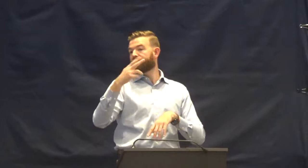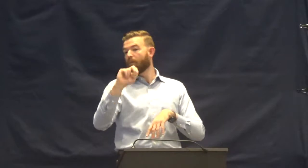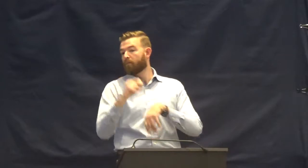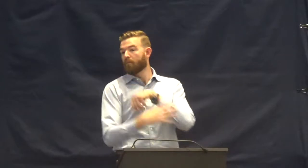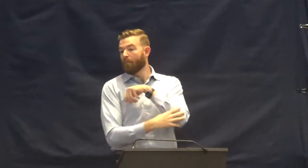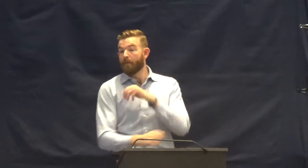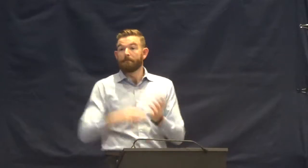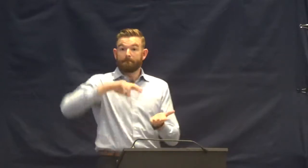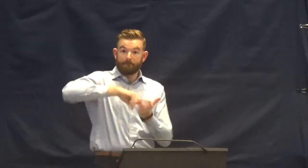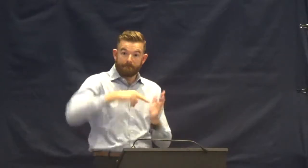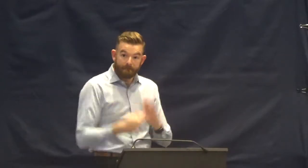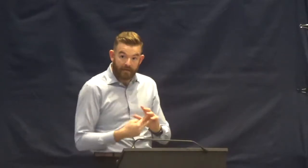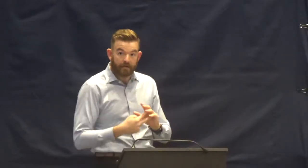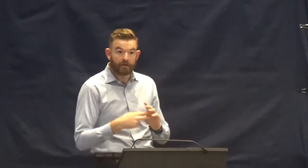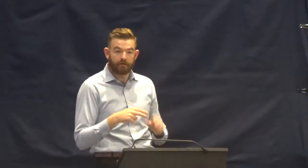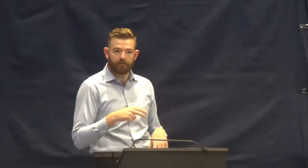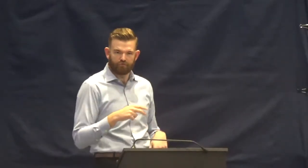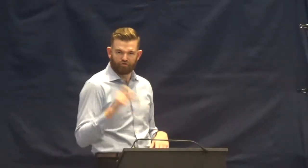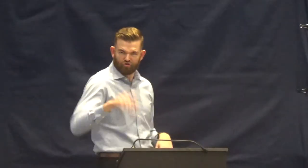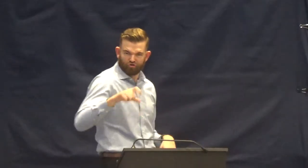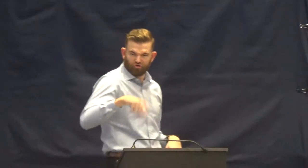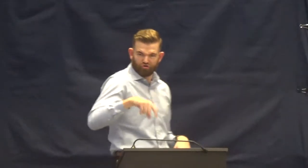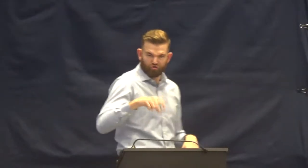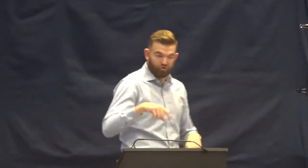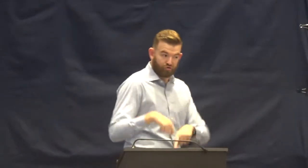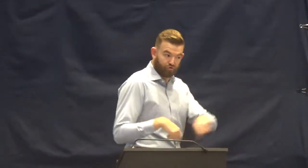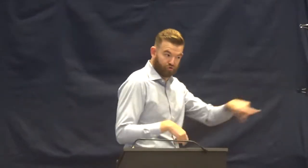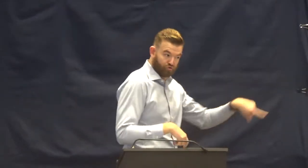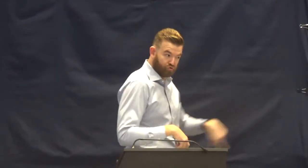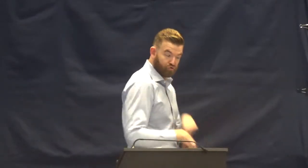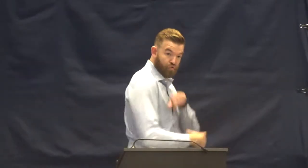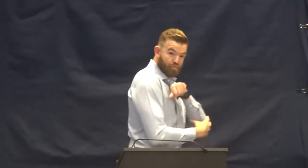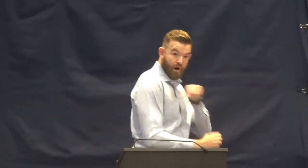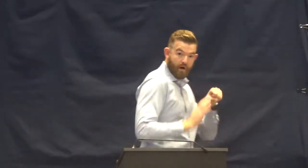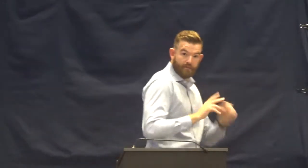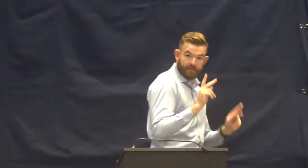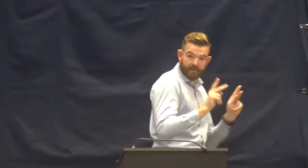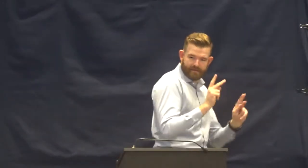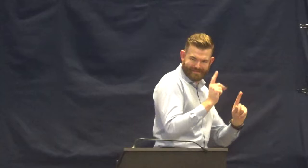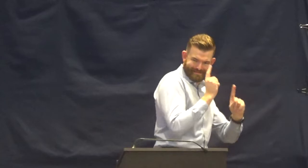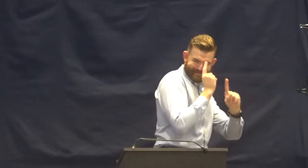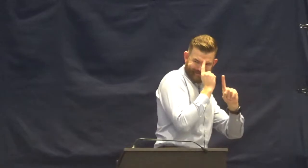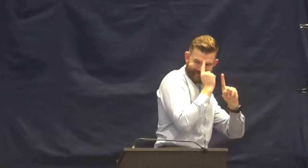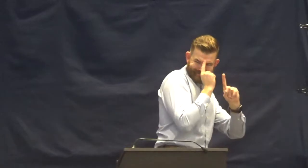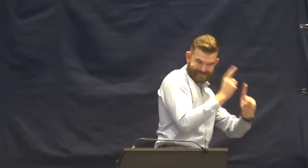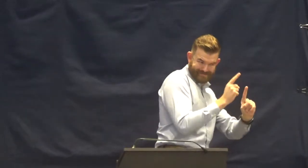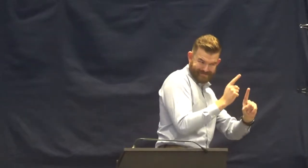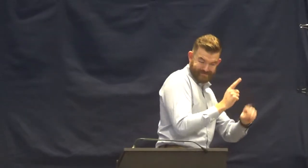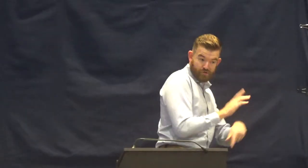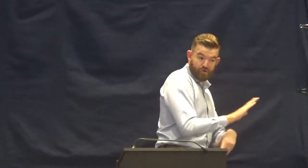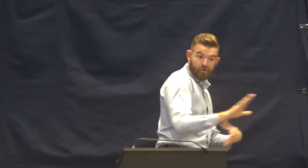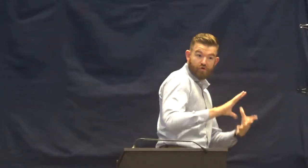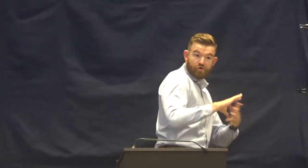Gutierrez says in his eruption of the poor that those who are poor,